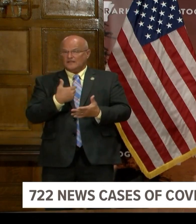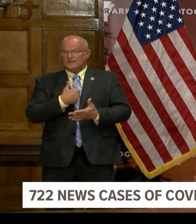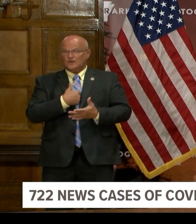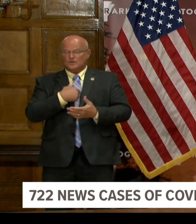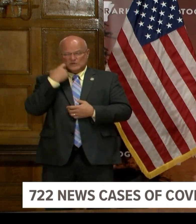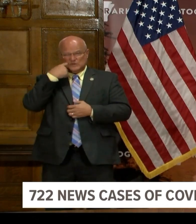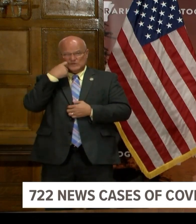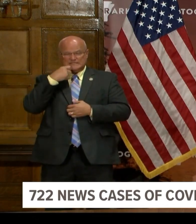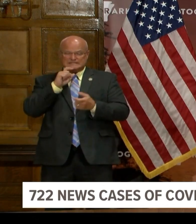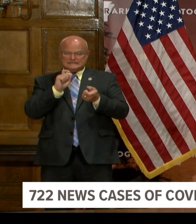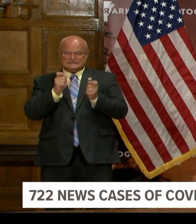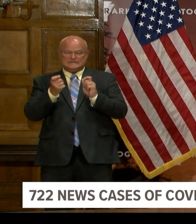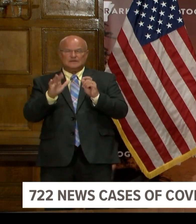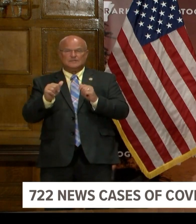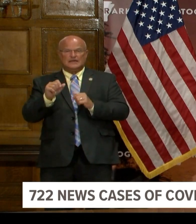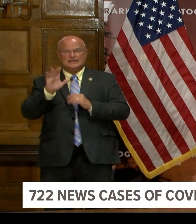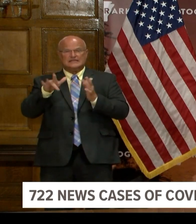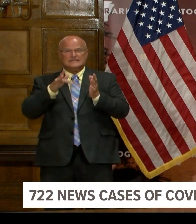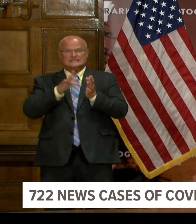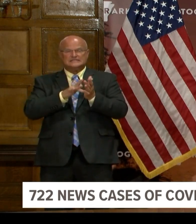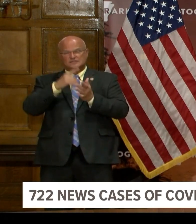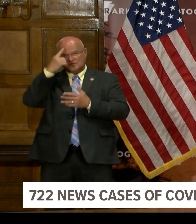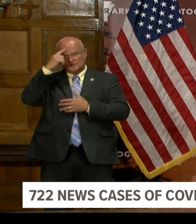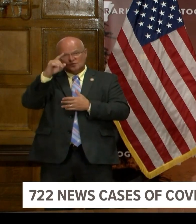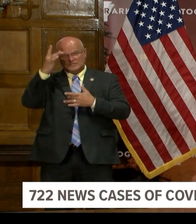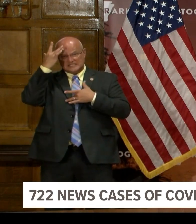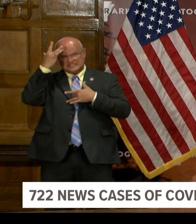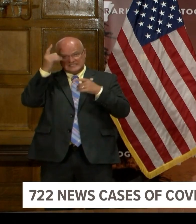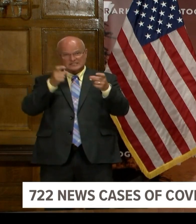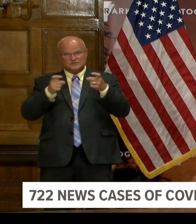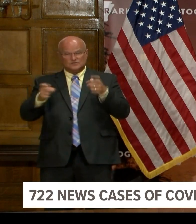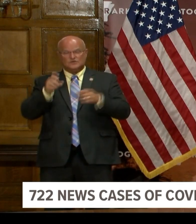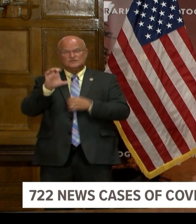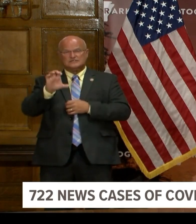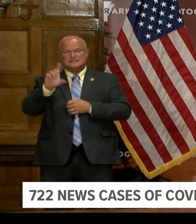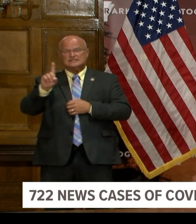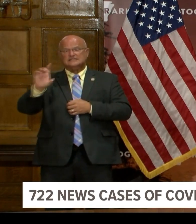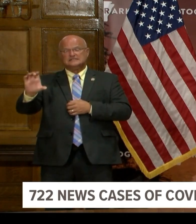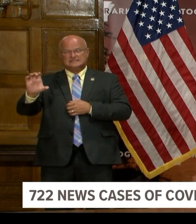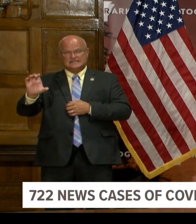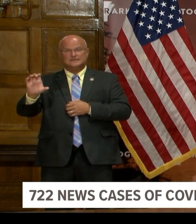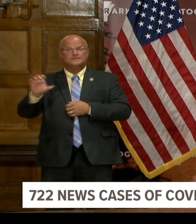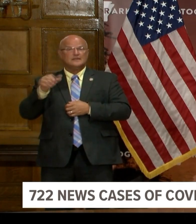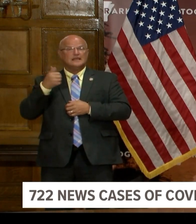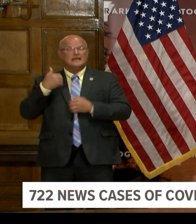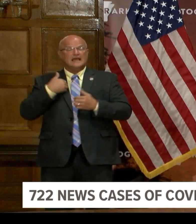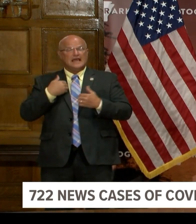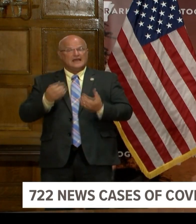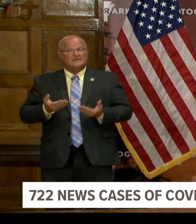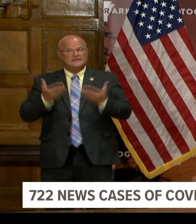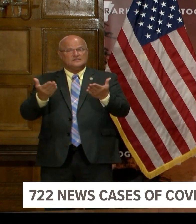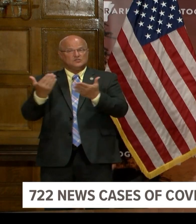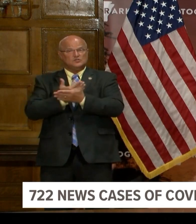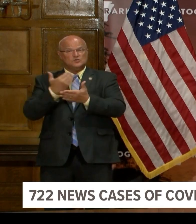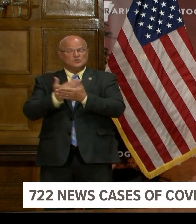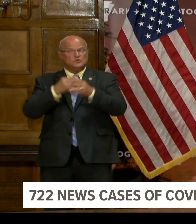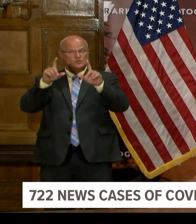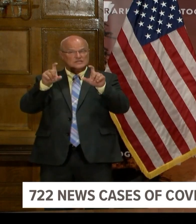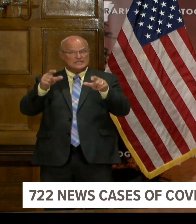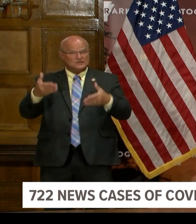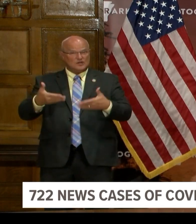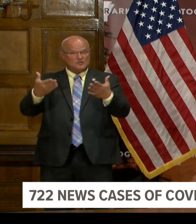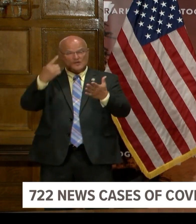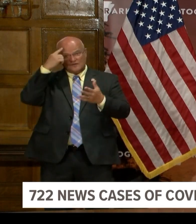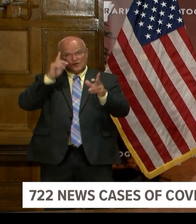recently modified by the Centers for Disease Control. The Centers for Disease Control has issued new testing recommendations for